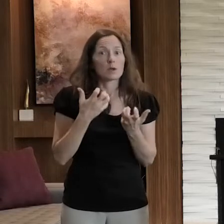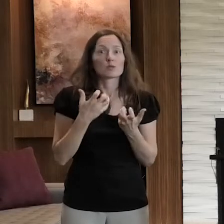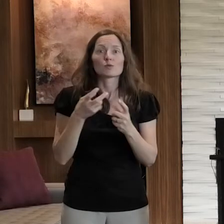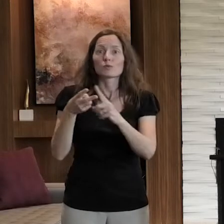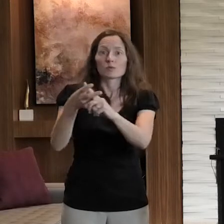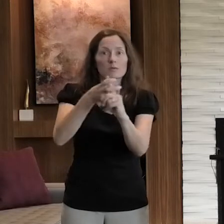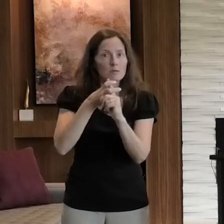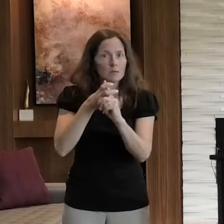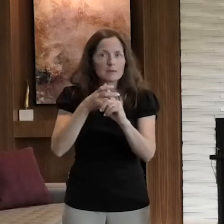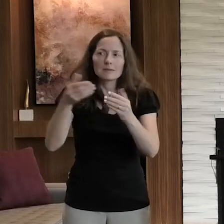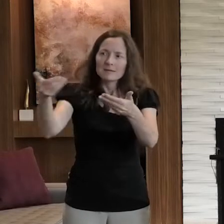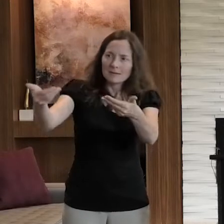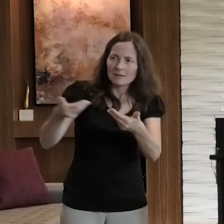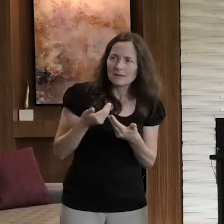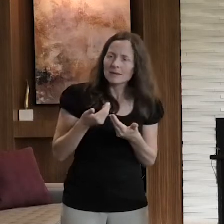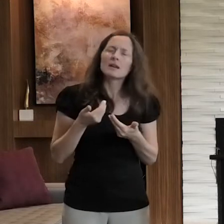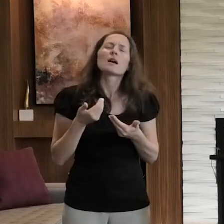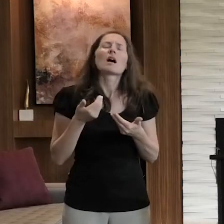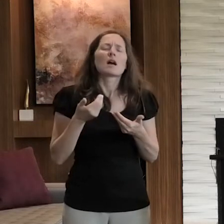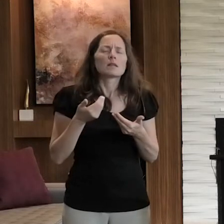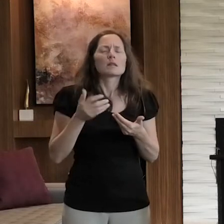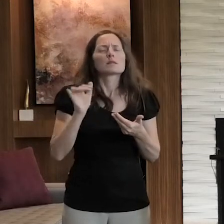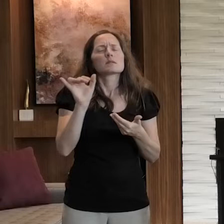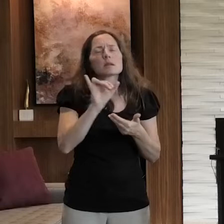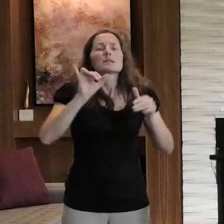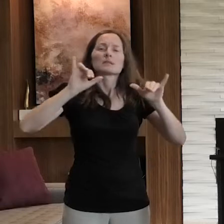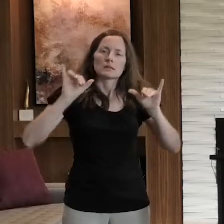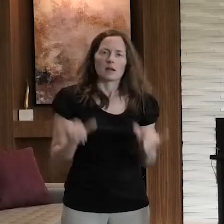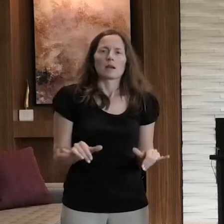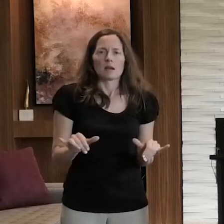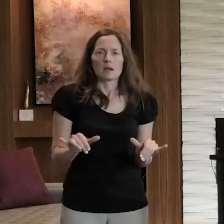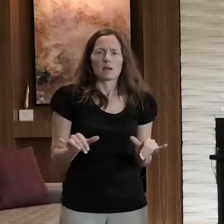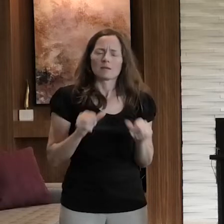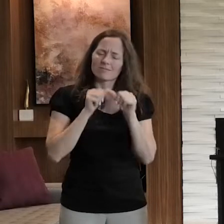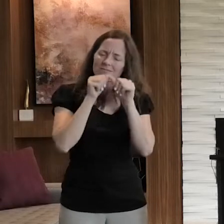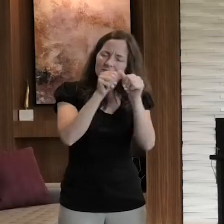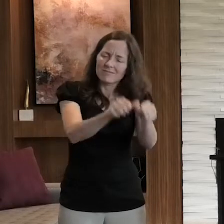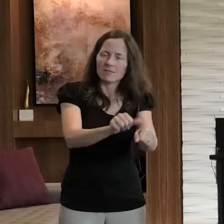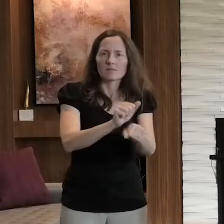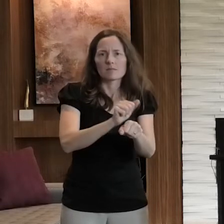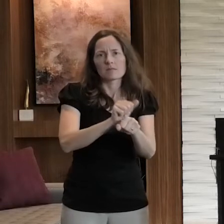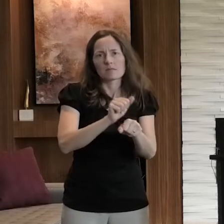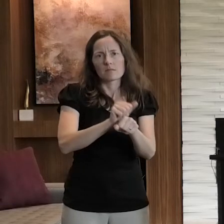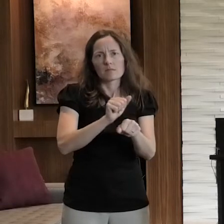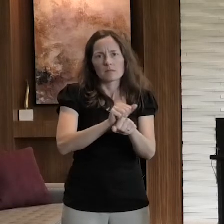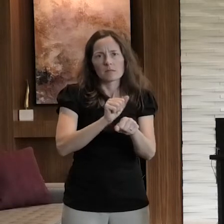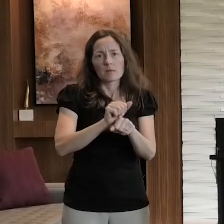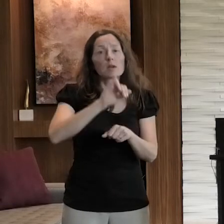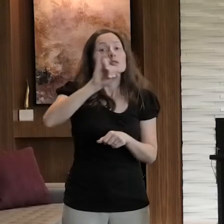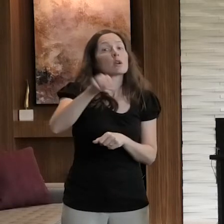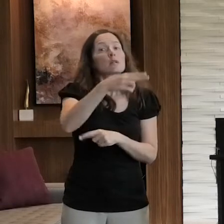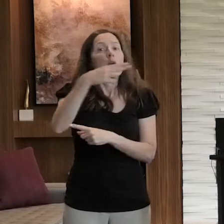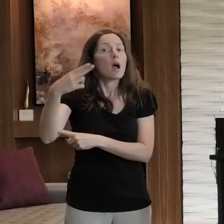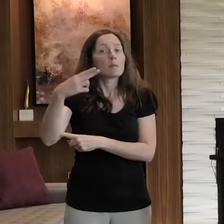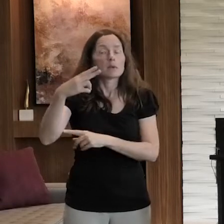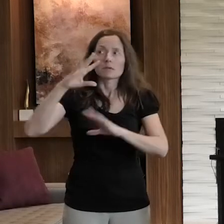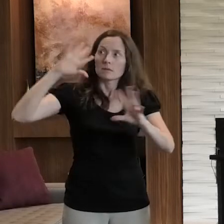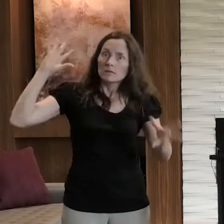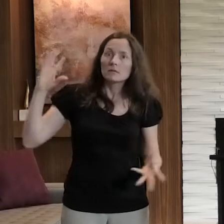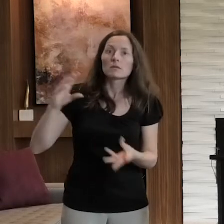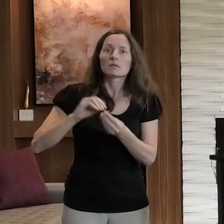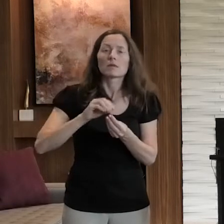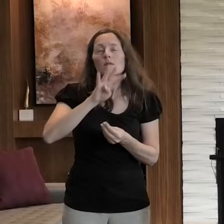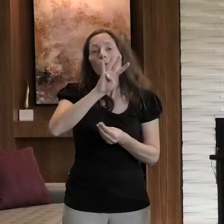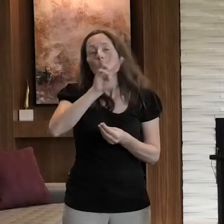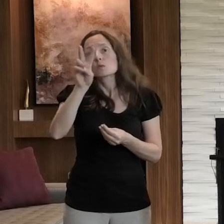recognize that they are coming into Howard County General Hospital as part of a 42,000 employee base of Johns Hopkins Medicine. And while we want them to